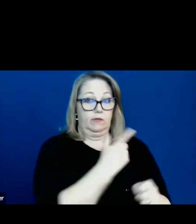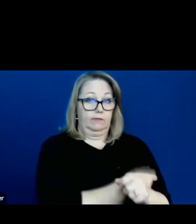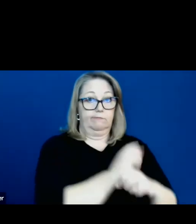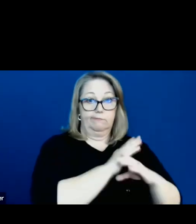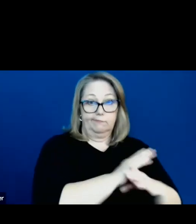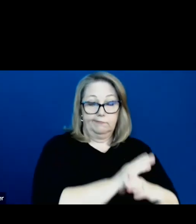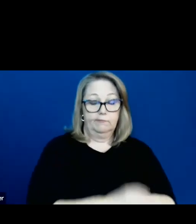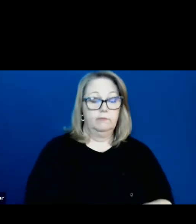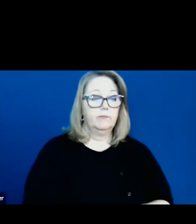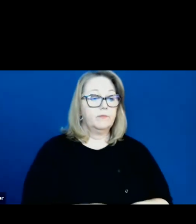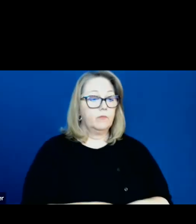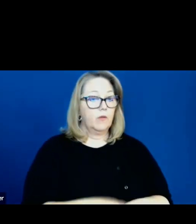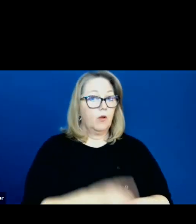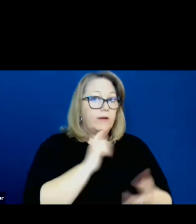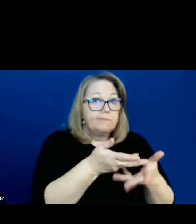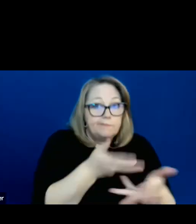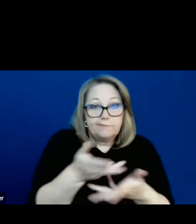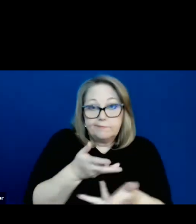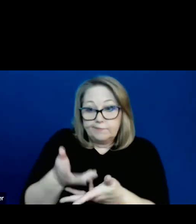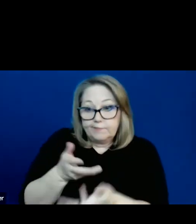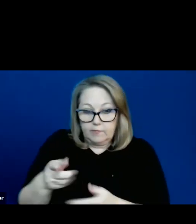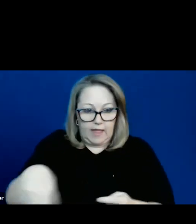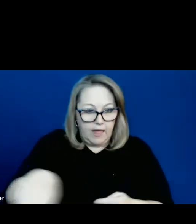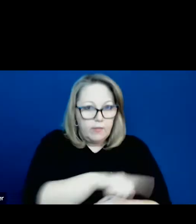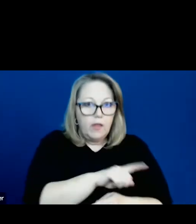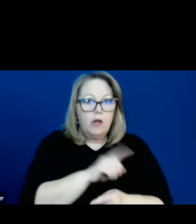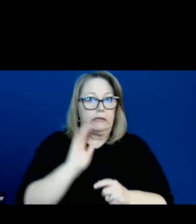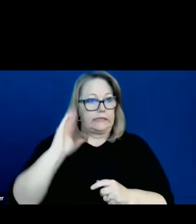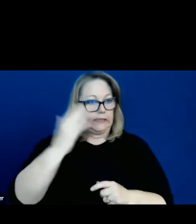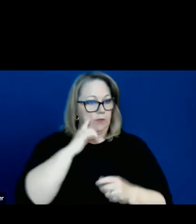our state that this program is working well.